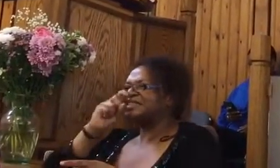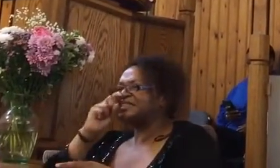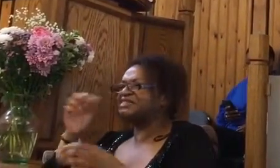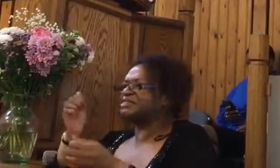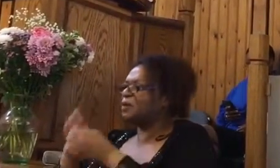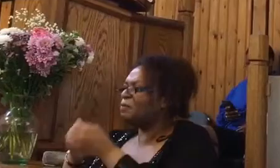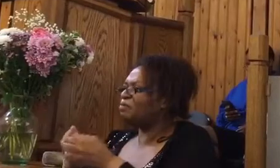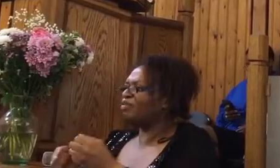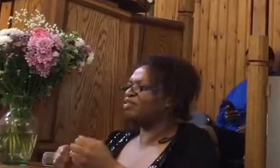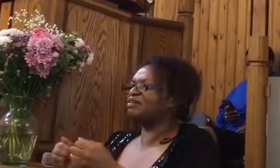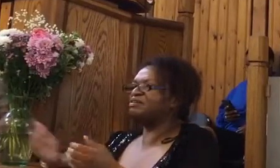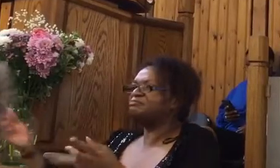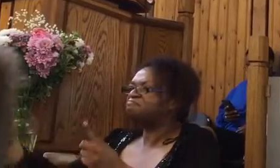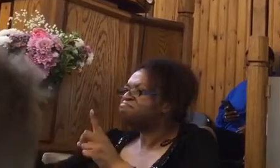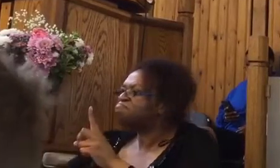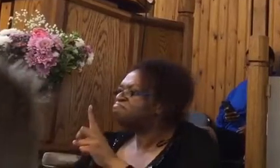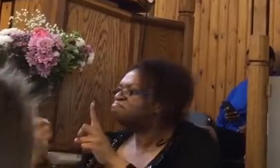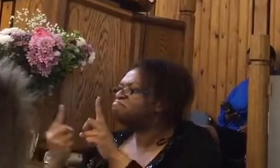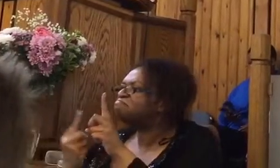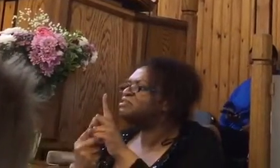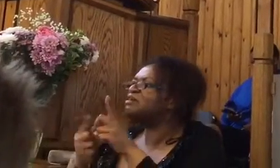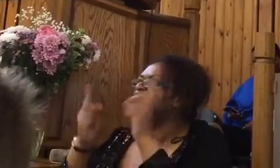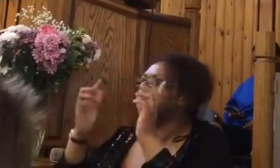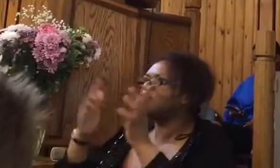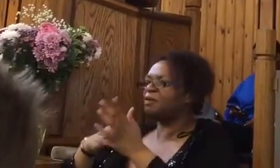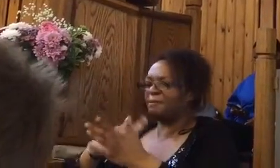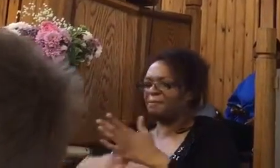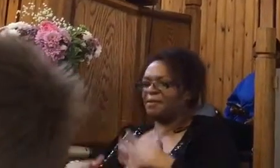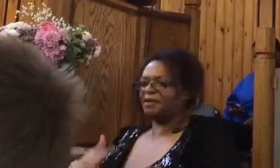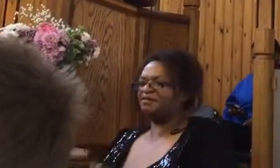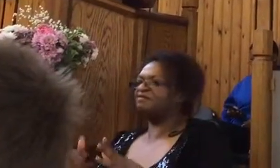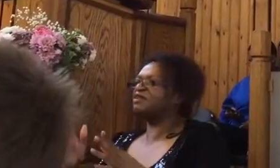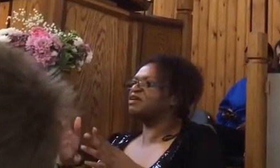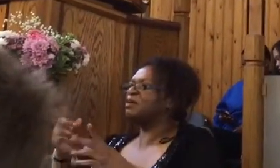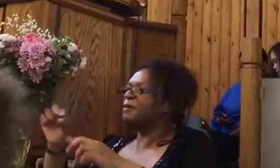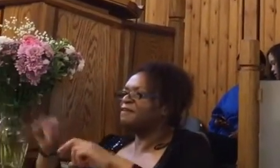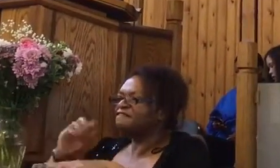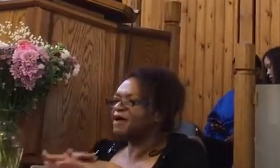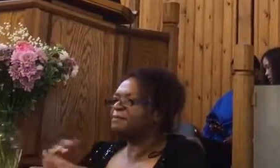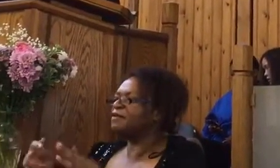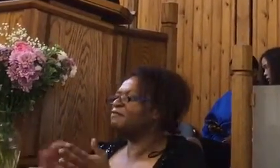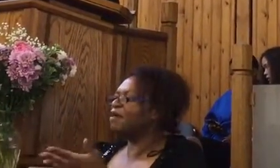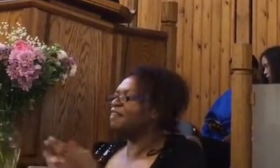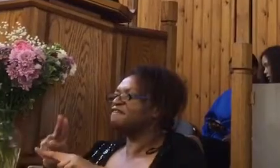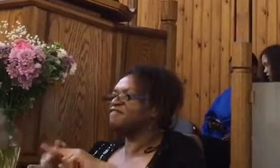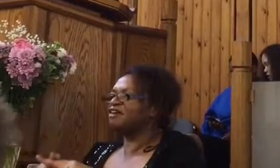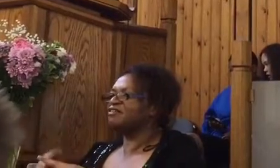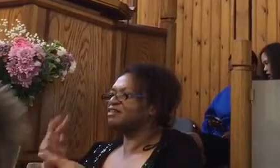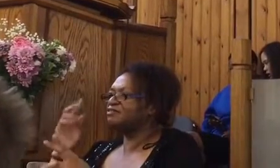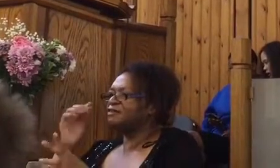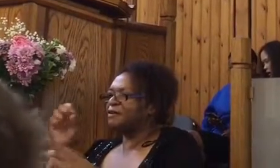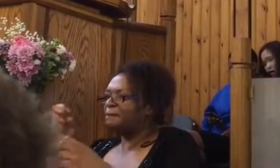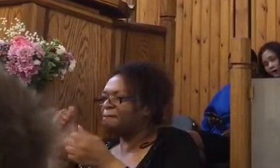Are my siblings drawn closer to God by my conduct towards my parents and my conduct towards them?